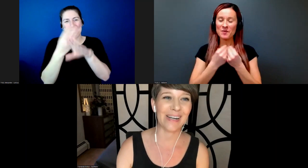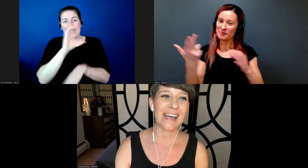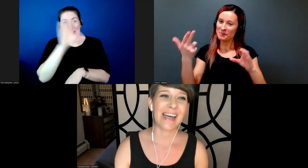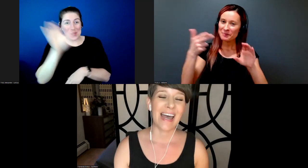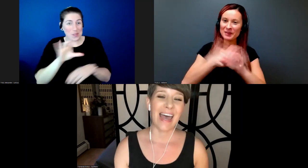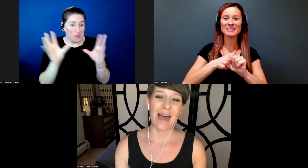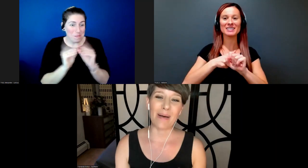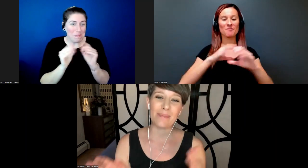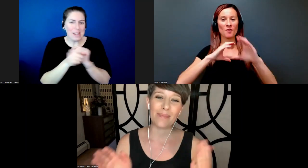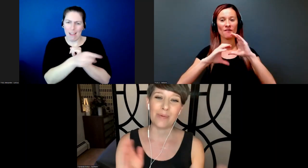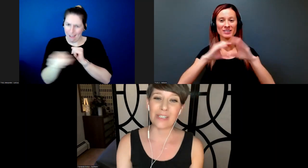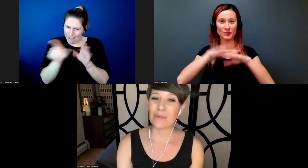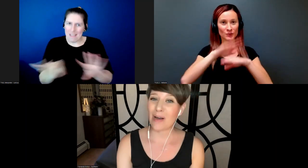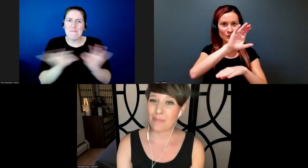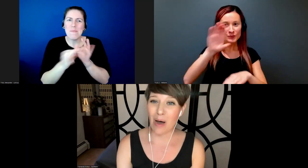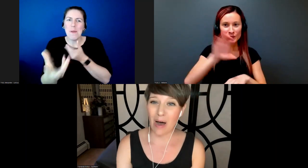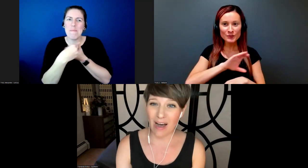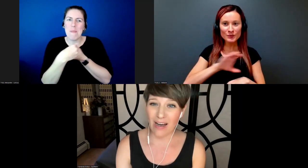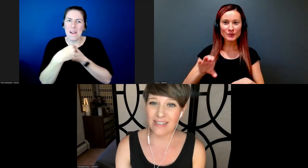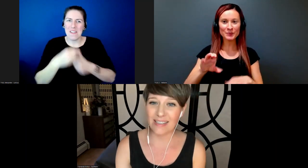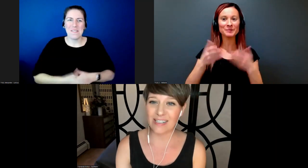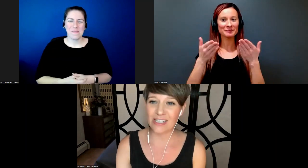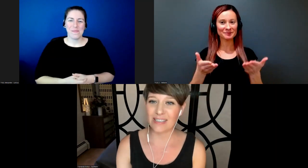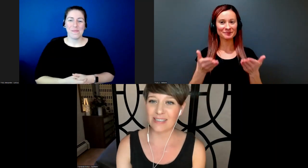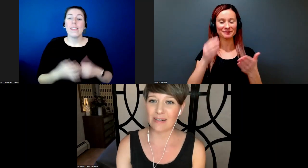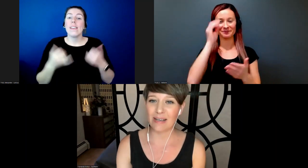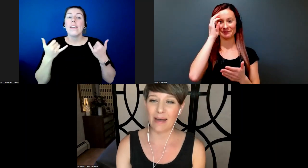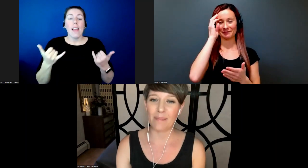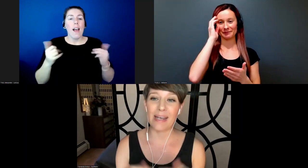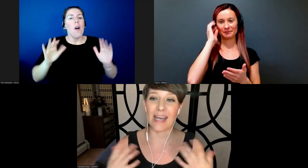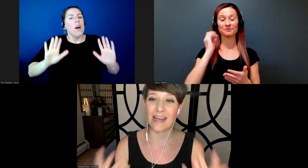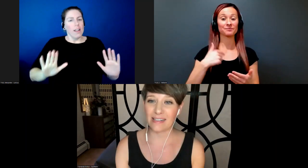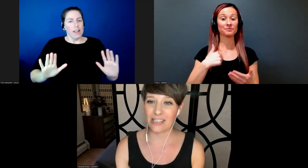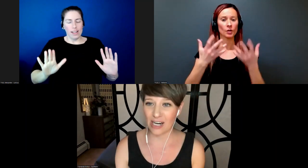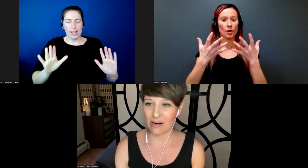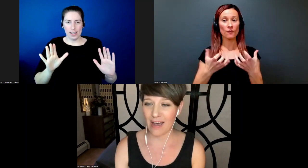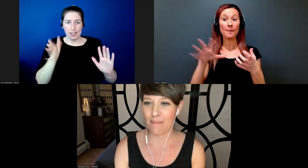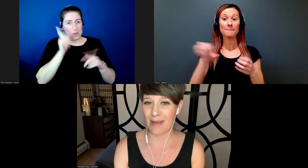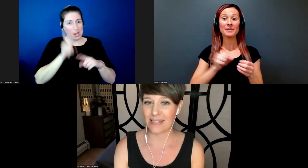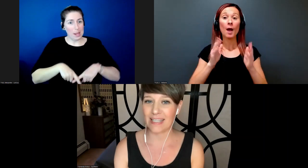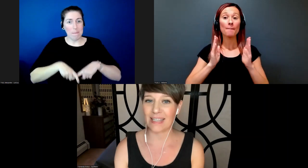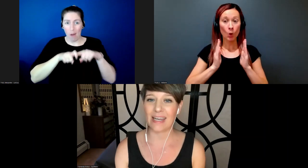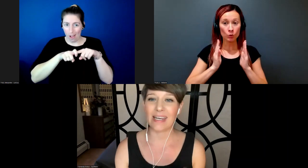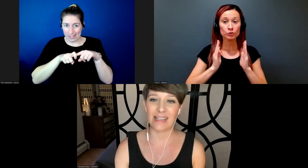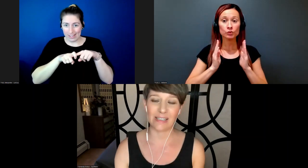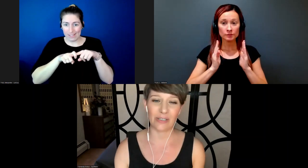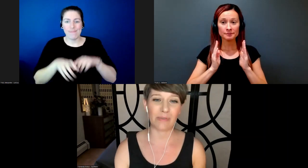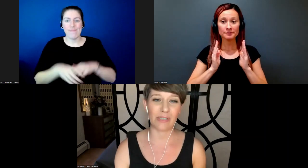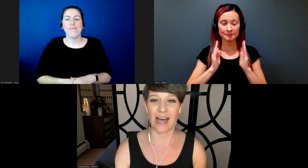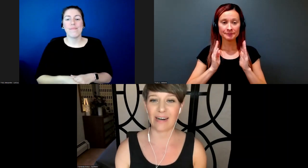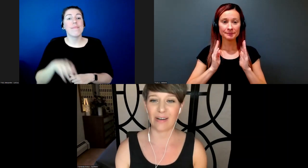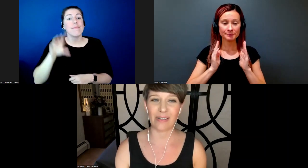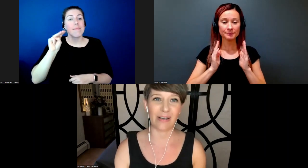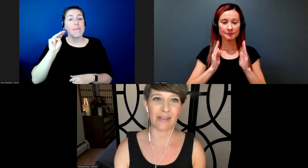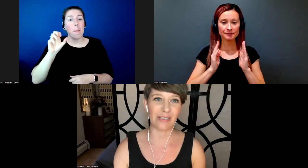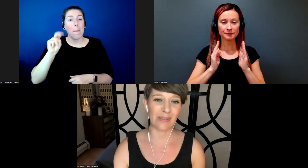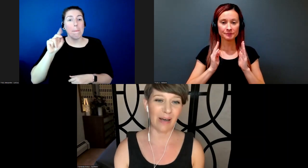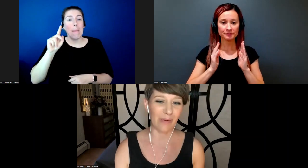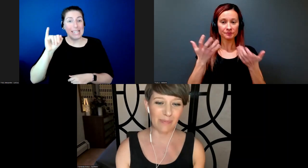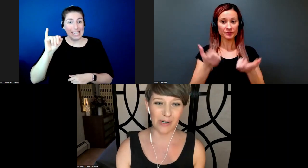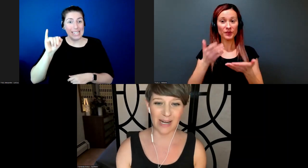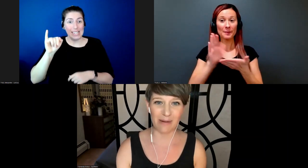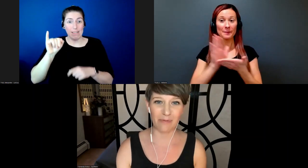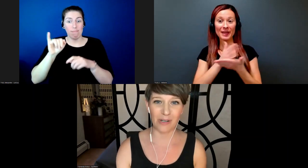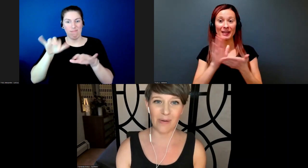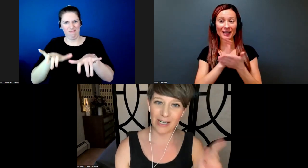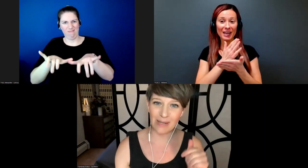together. We do want to pause and just again, share that Menti link in the Zoom chat. I'll do that one